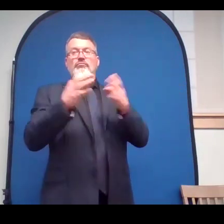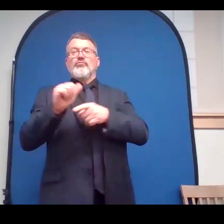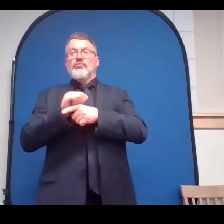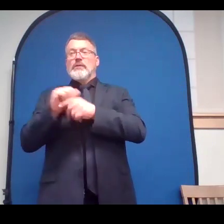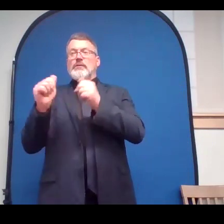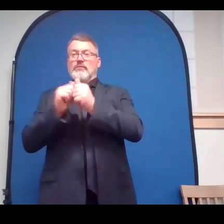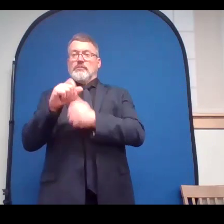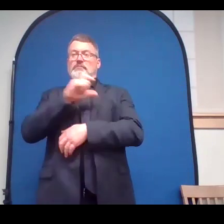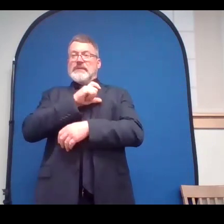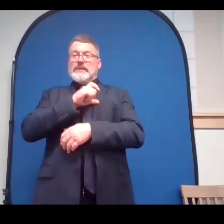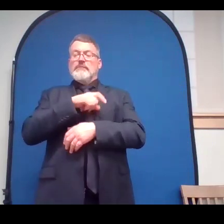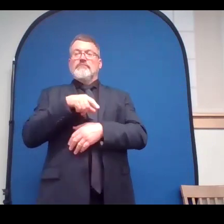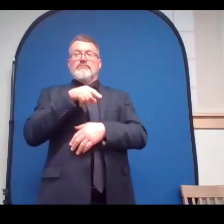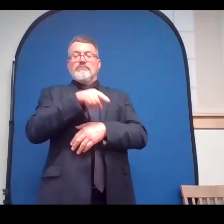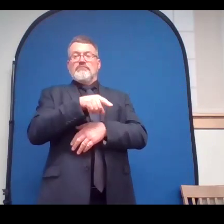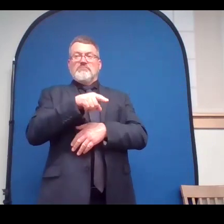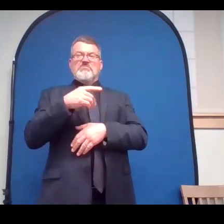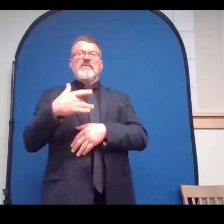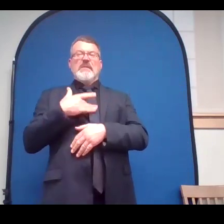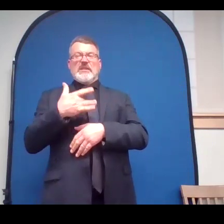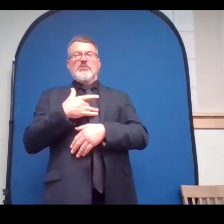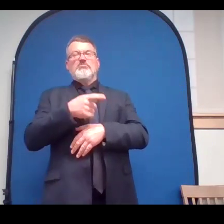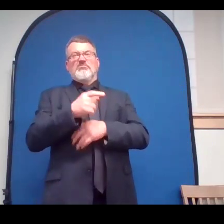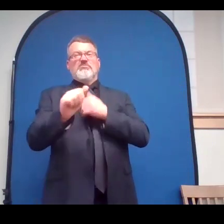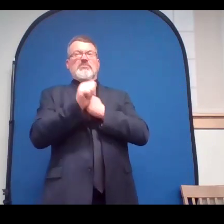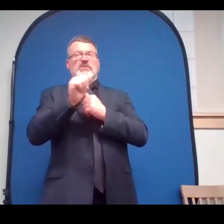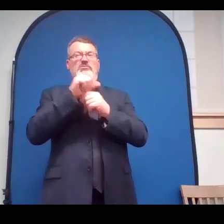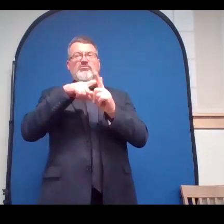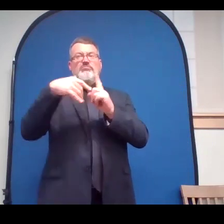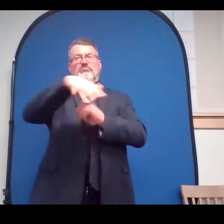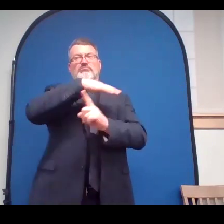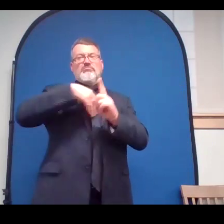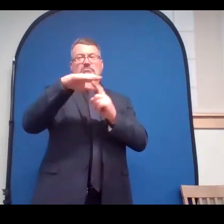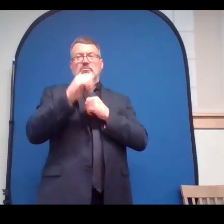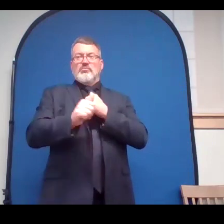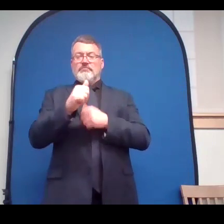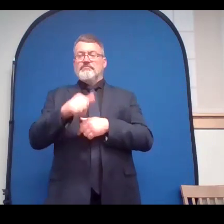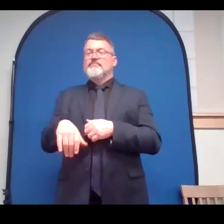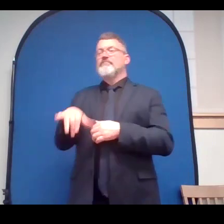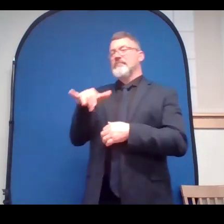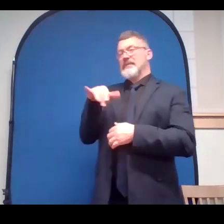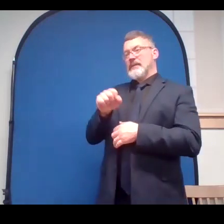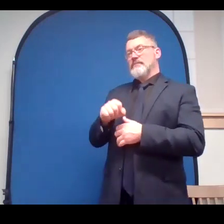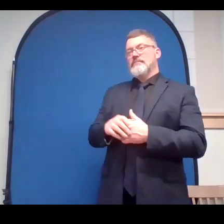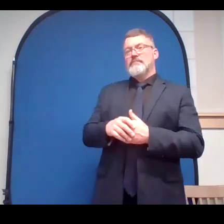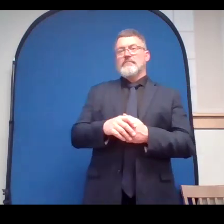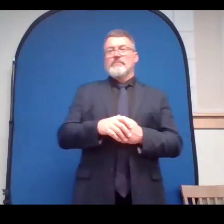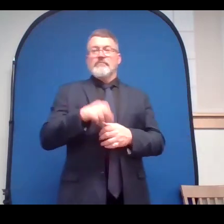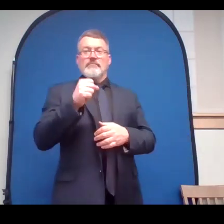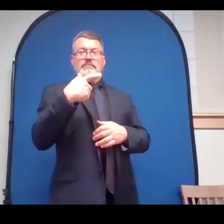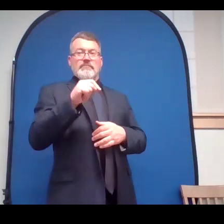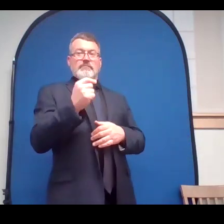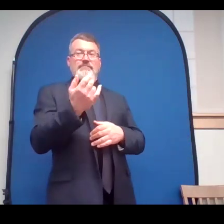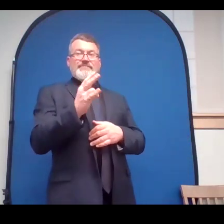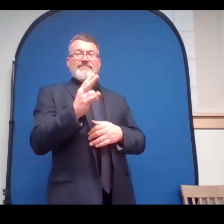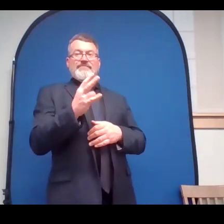might be suffering from schizophrenia. Yes, ma'am. As of September 17th, did you